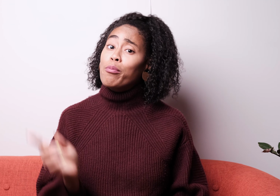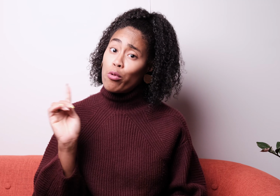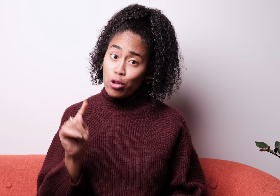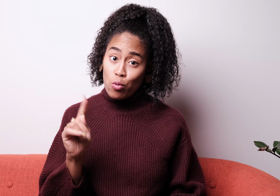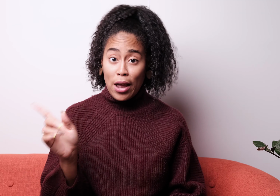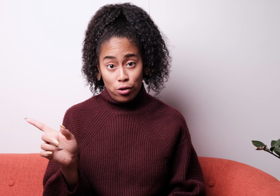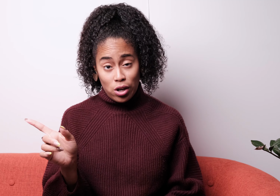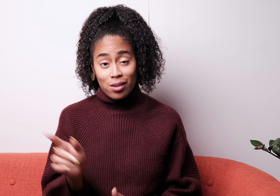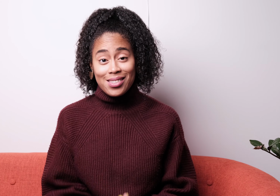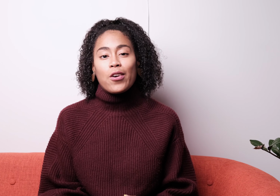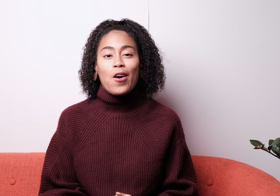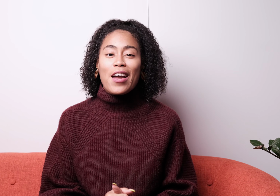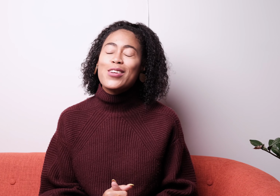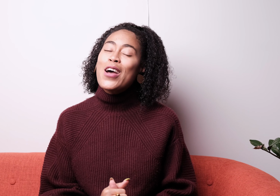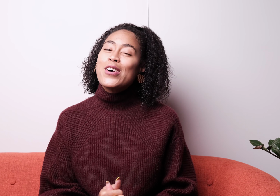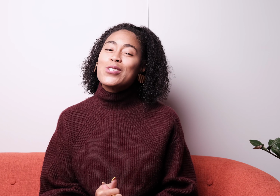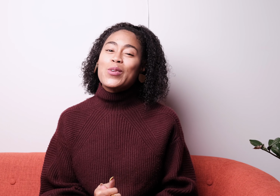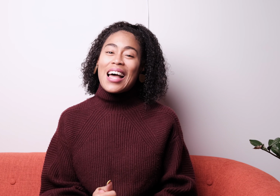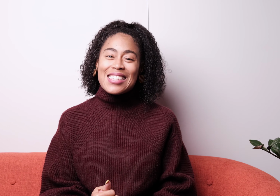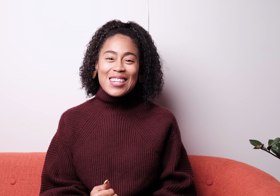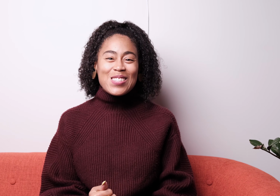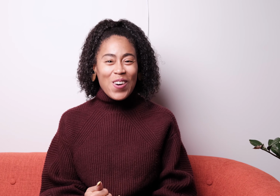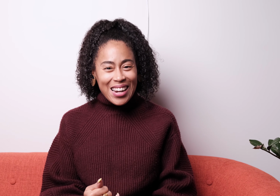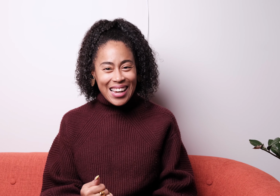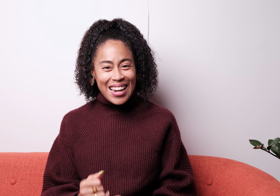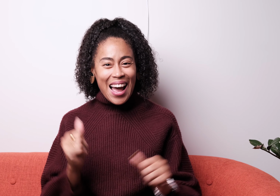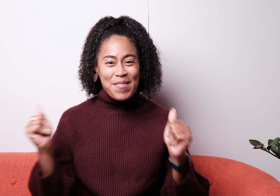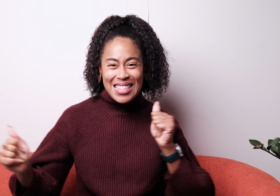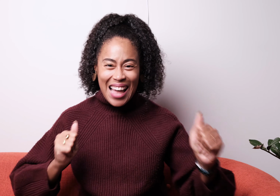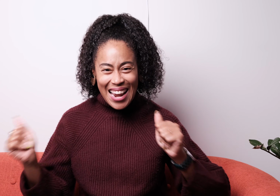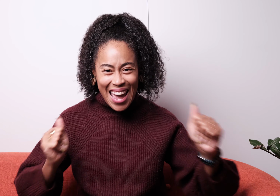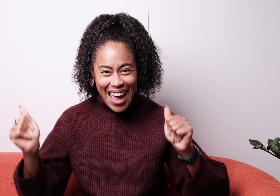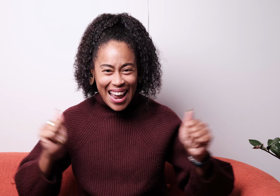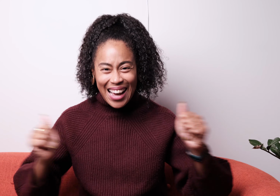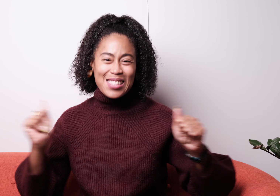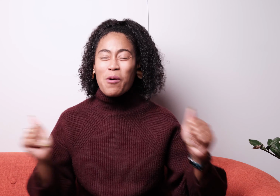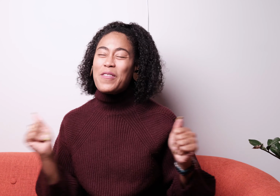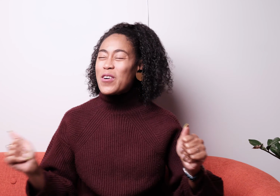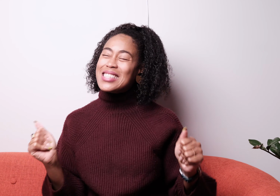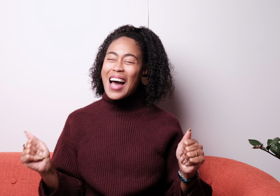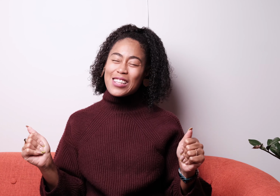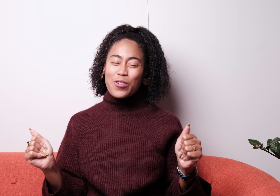both you and your child. All right, so let's get started. I'm excited. I got 24 signs for